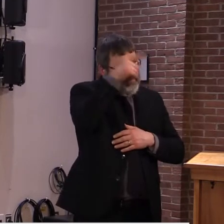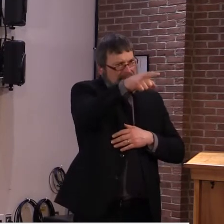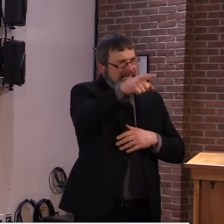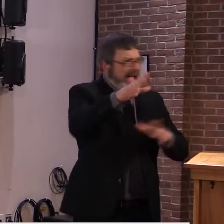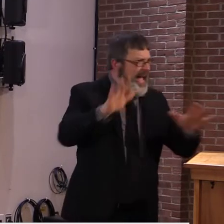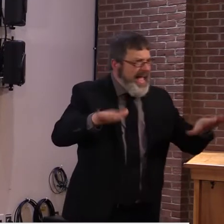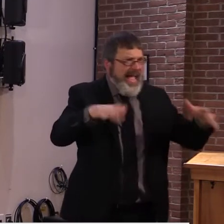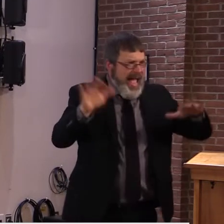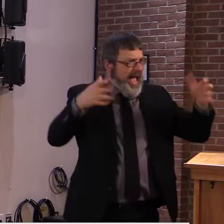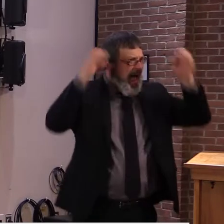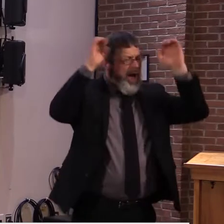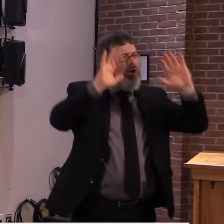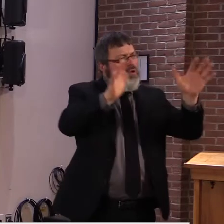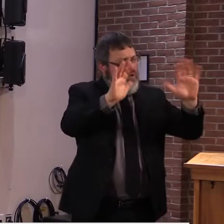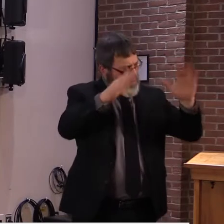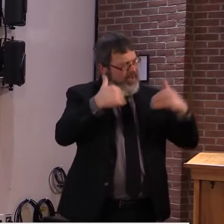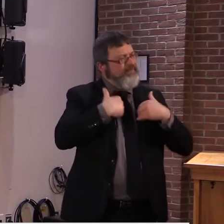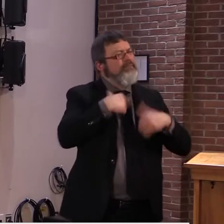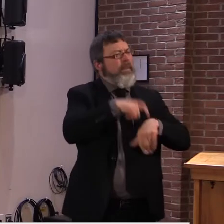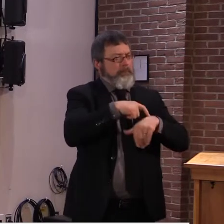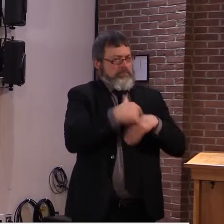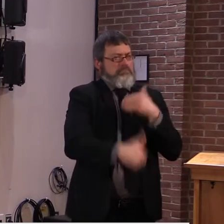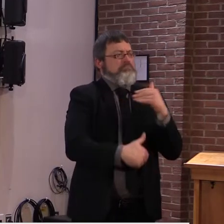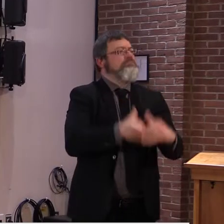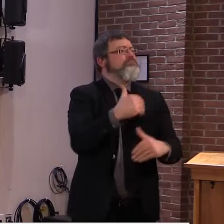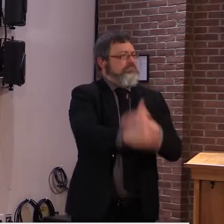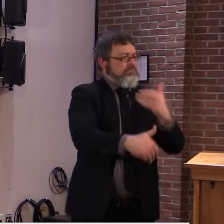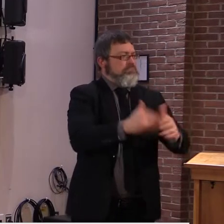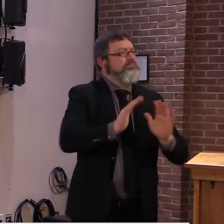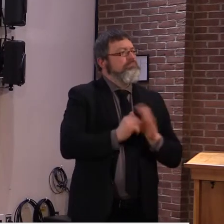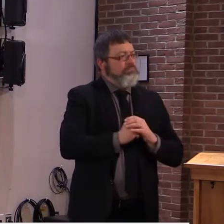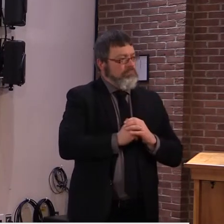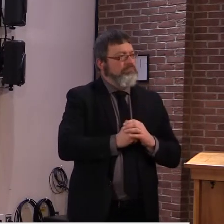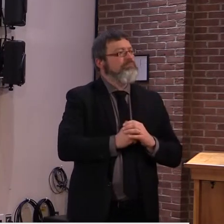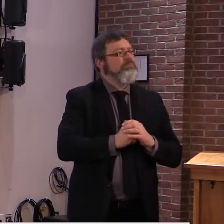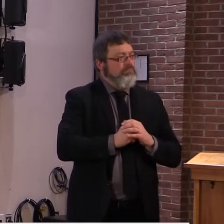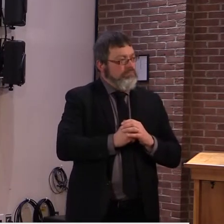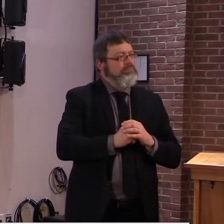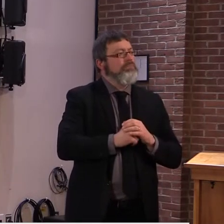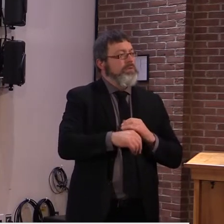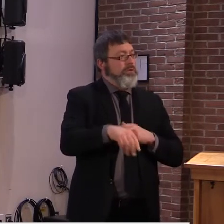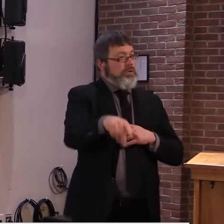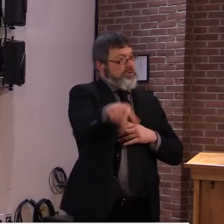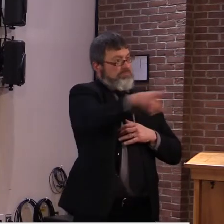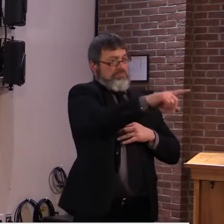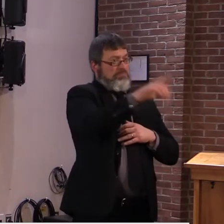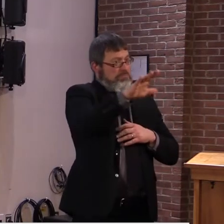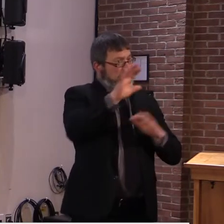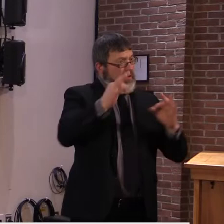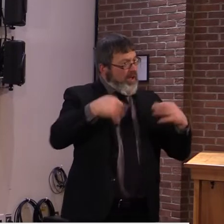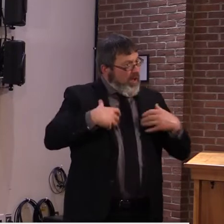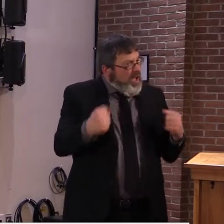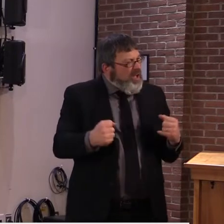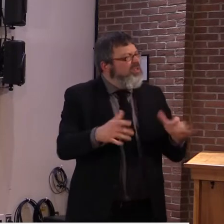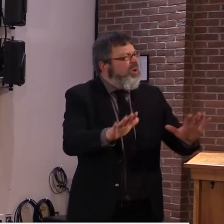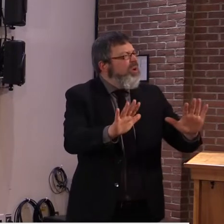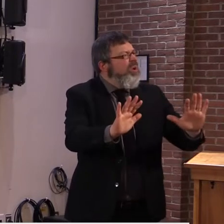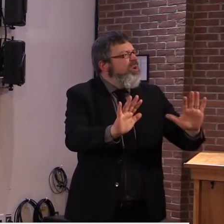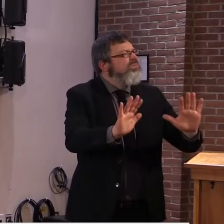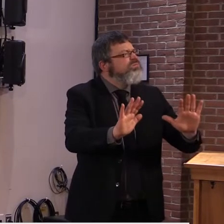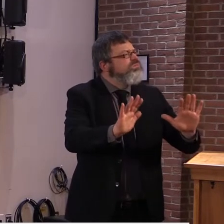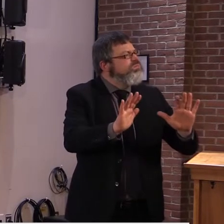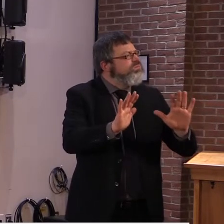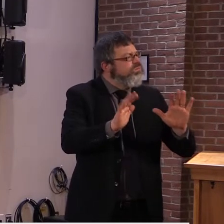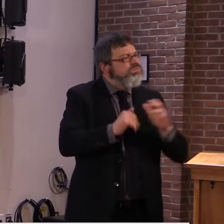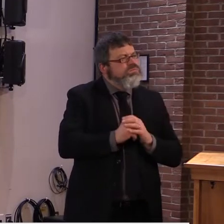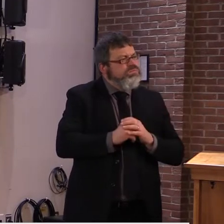in generally good health and not in one of the first phases, it may be several months before you receive your vaccine.